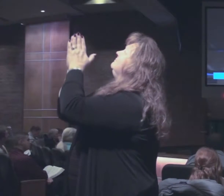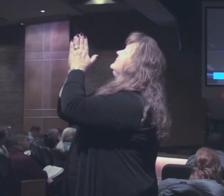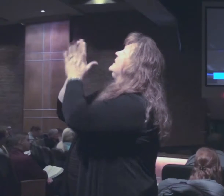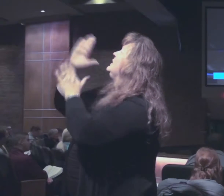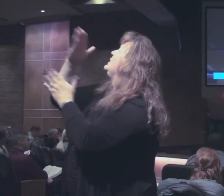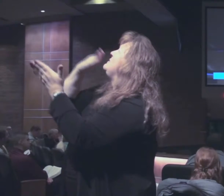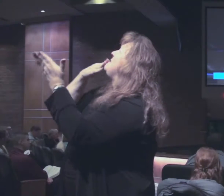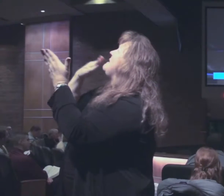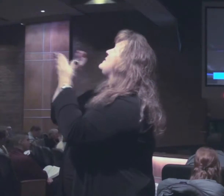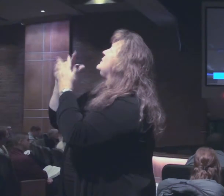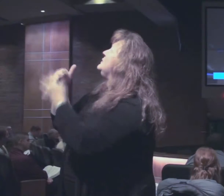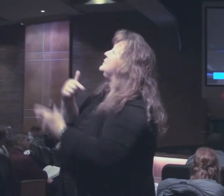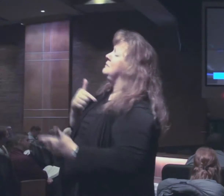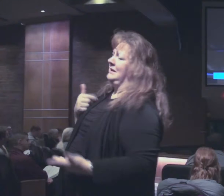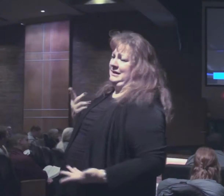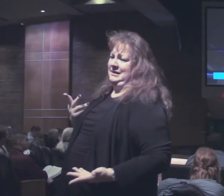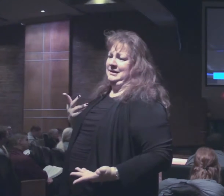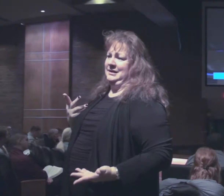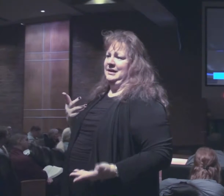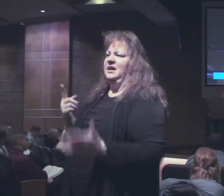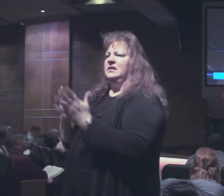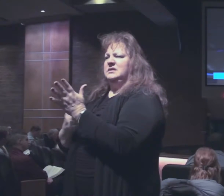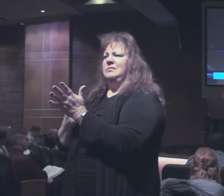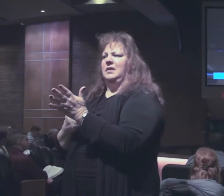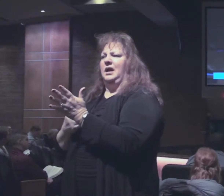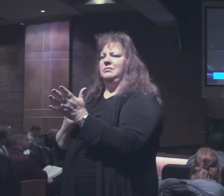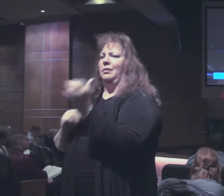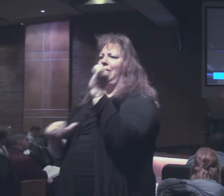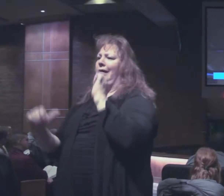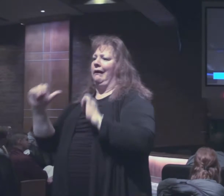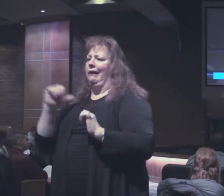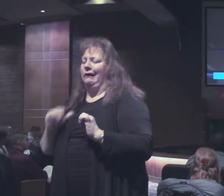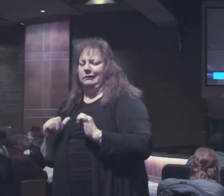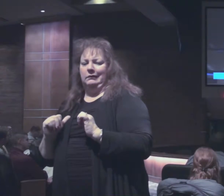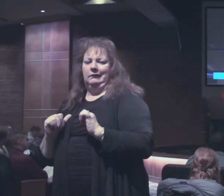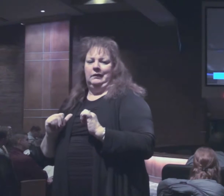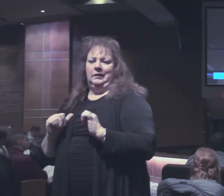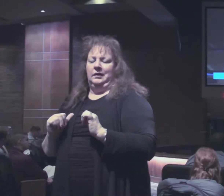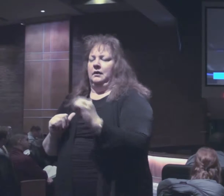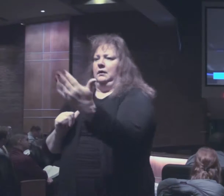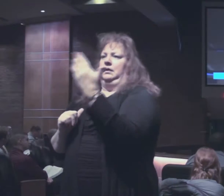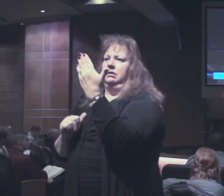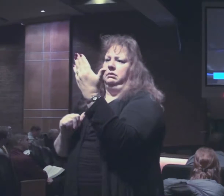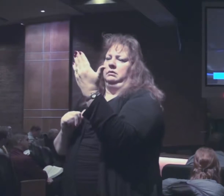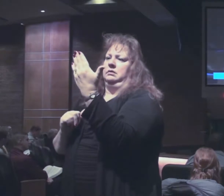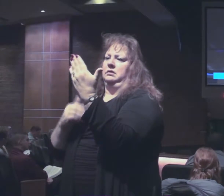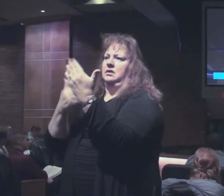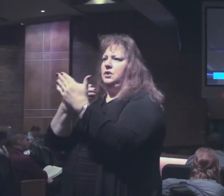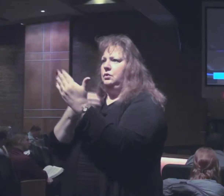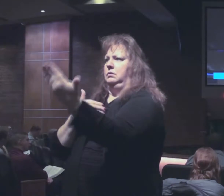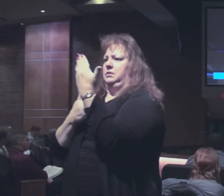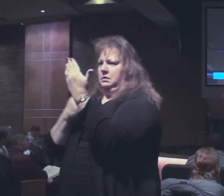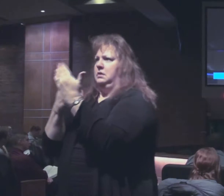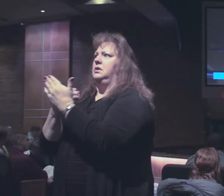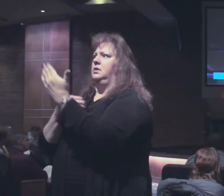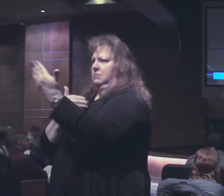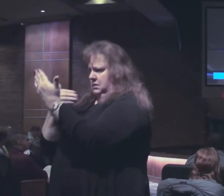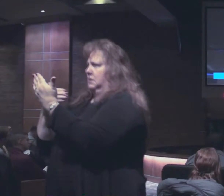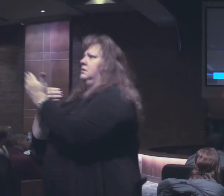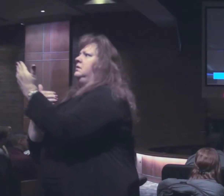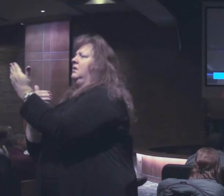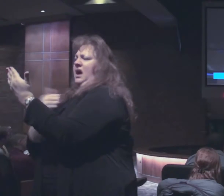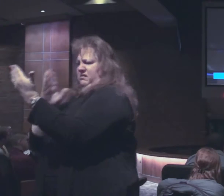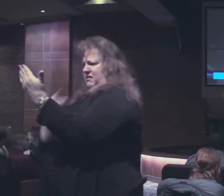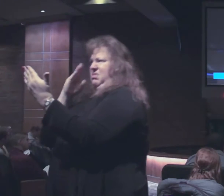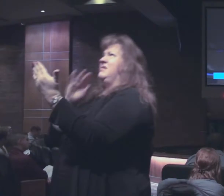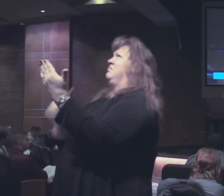your goodness to me. Sometimes we act like everything that confronts us is something new. I never